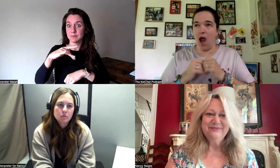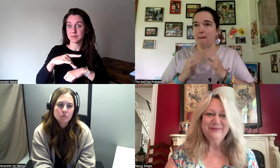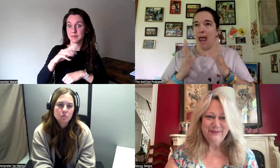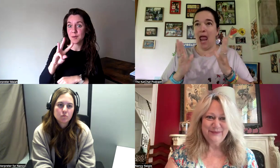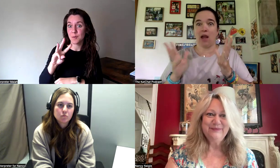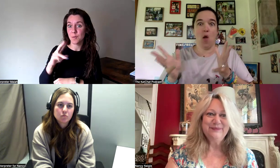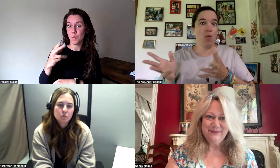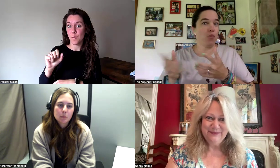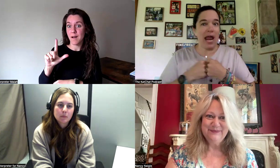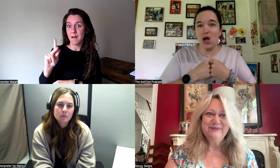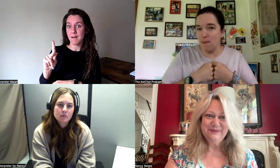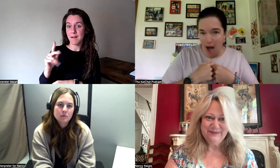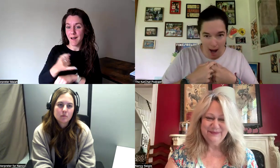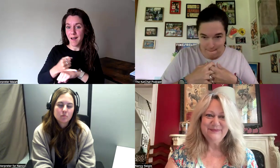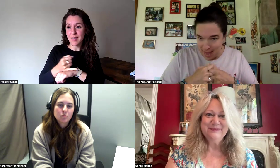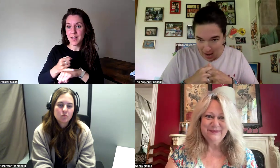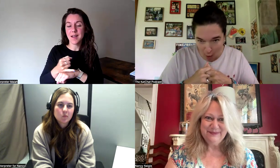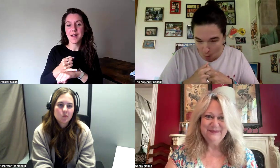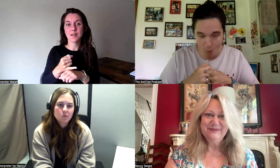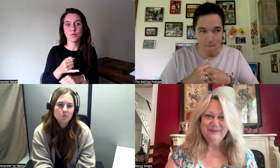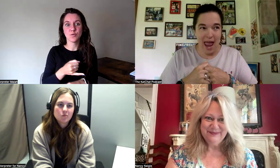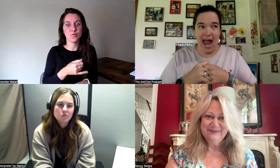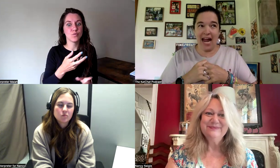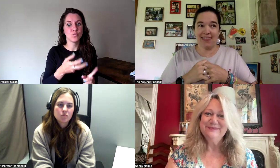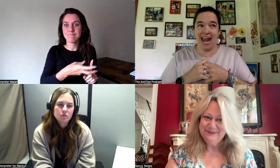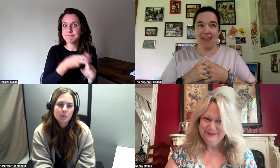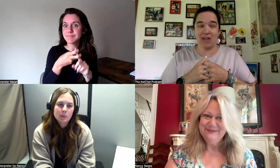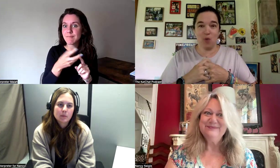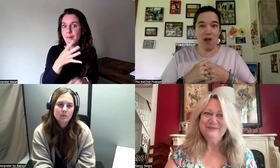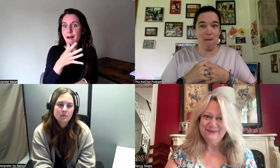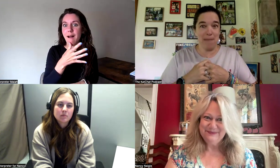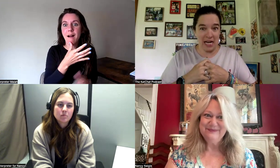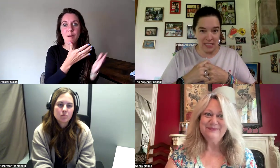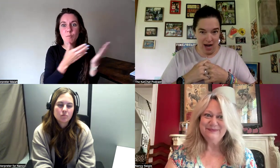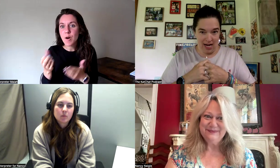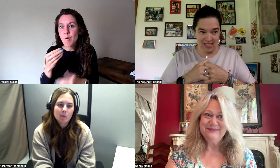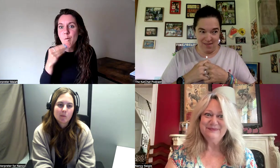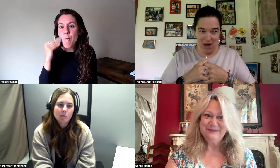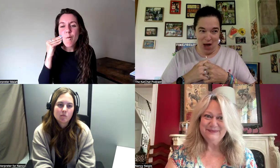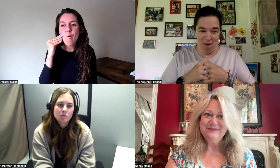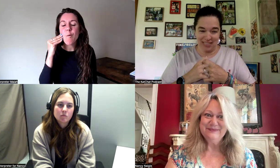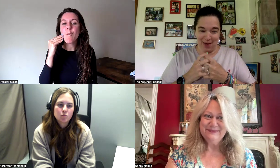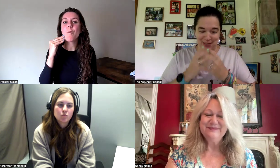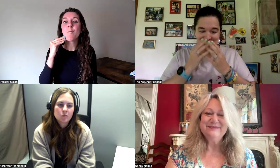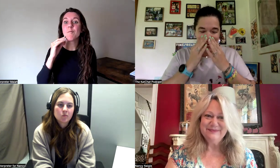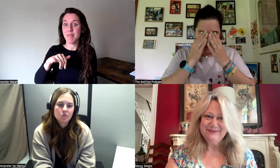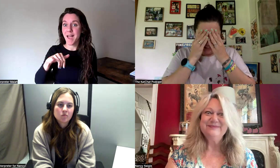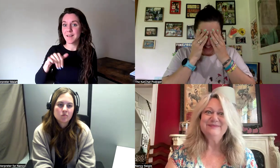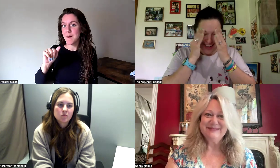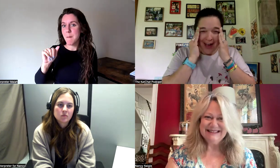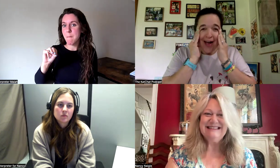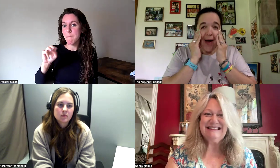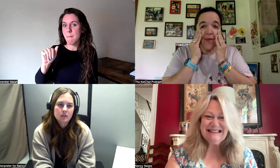her mom and bring her mom back home, and then that's where Amanda gets involved. I was just